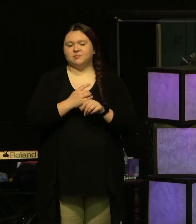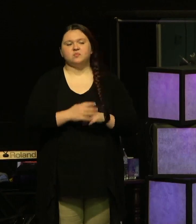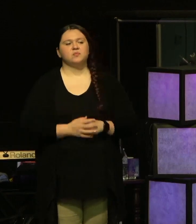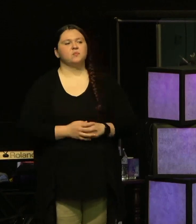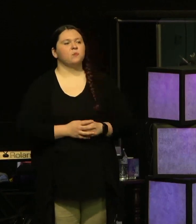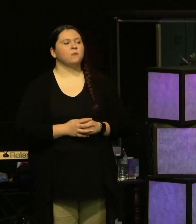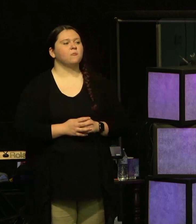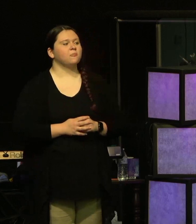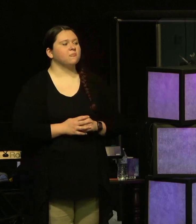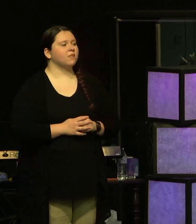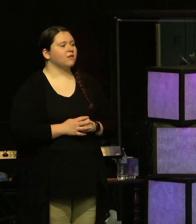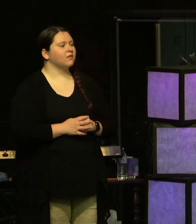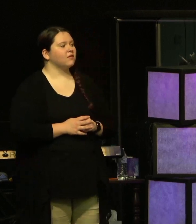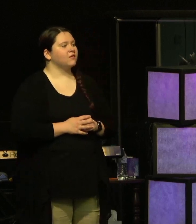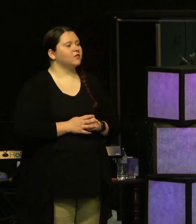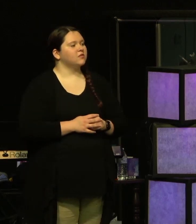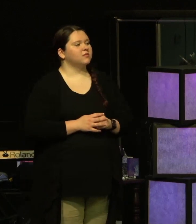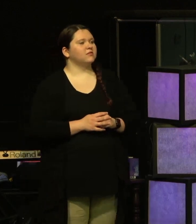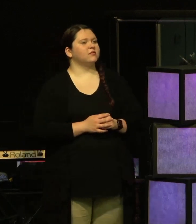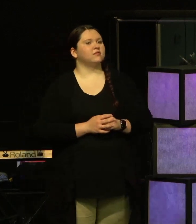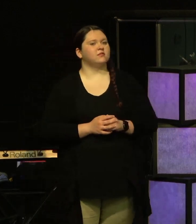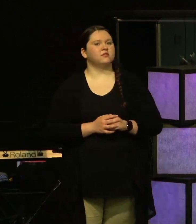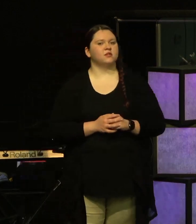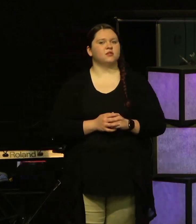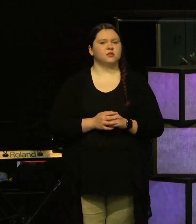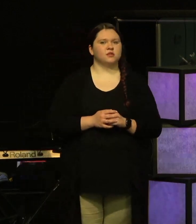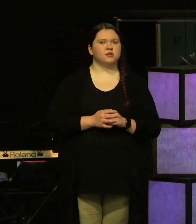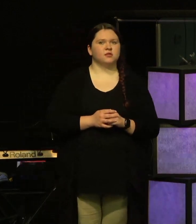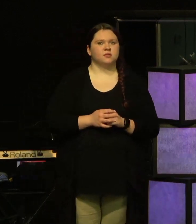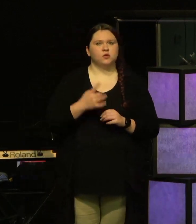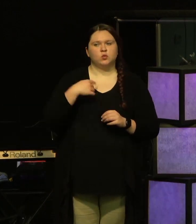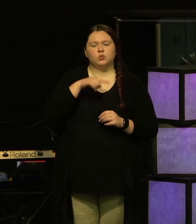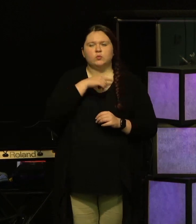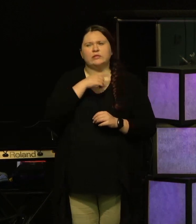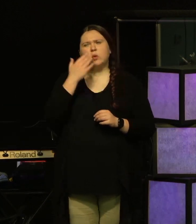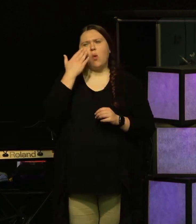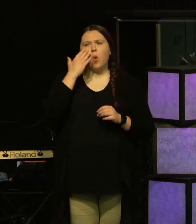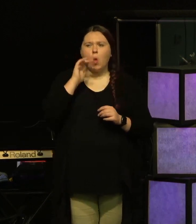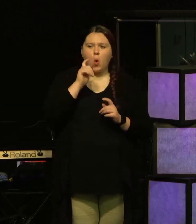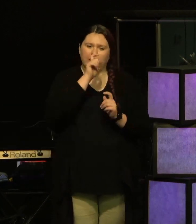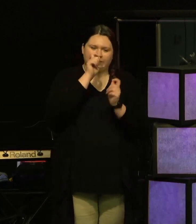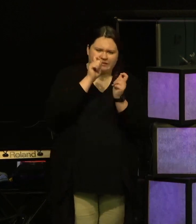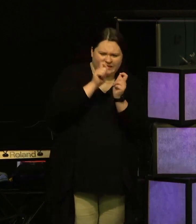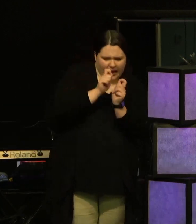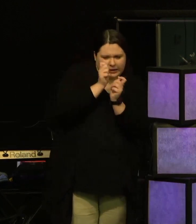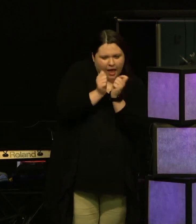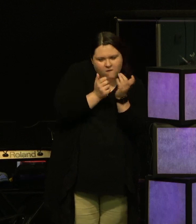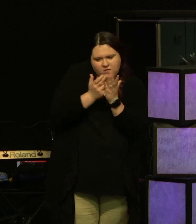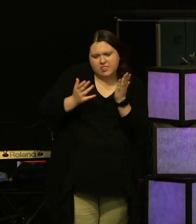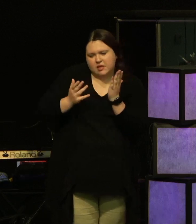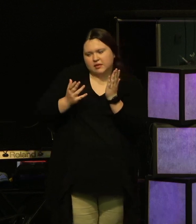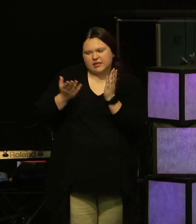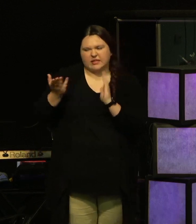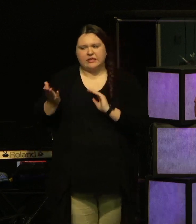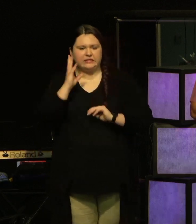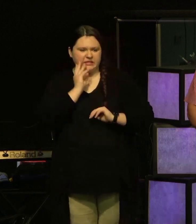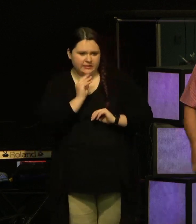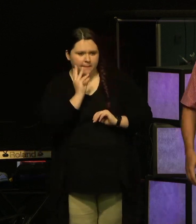And, you know, there's no way we could know exactly what all he experienced while that was going on,